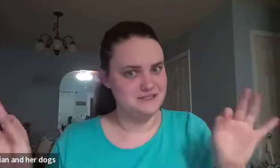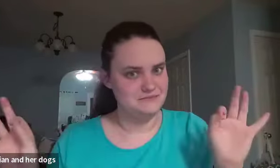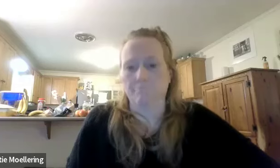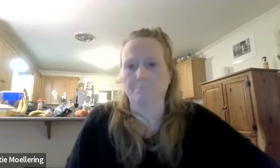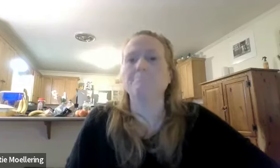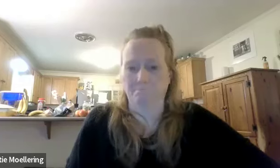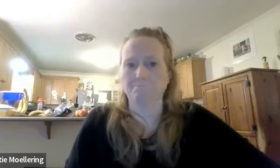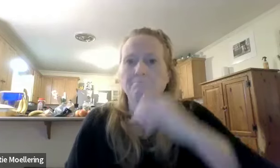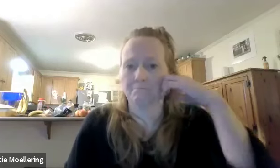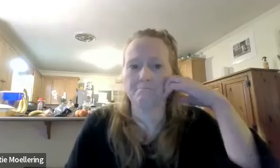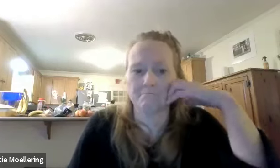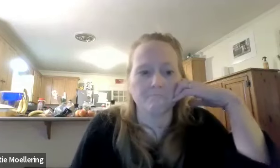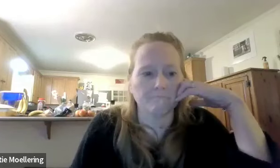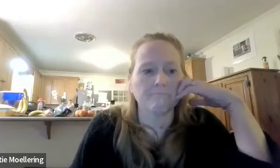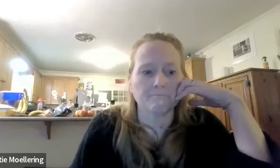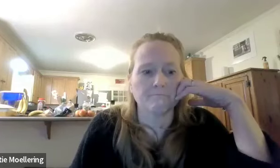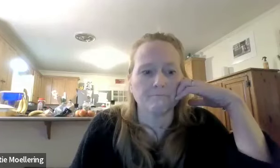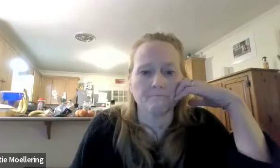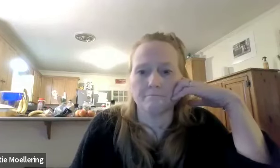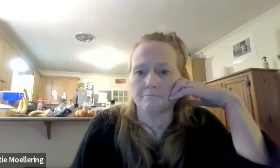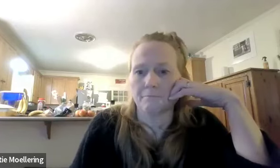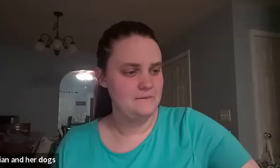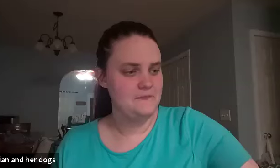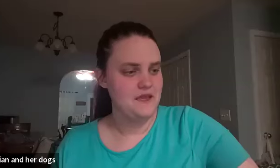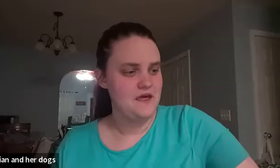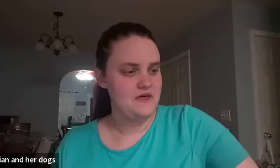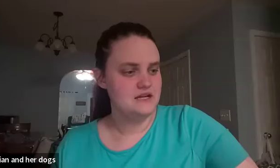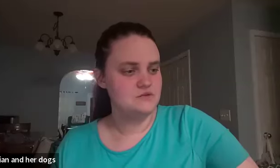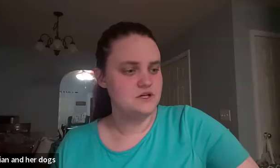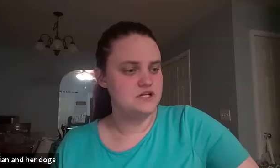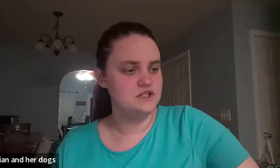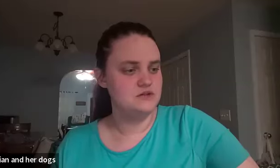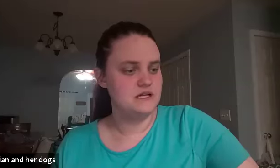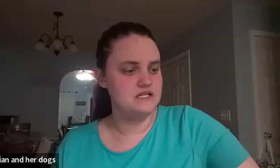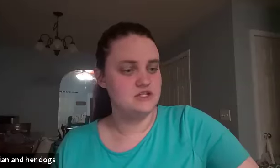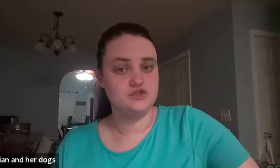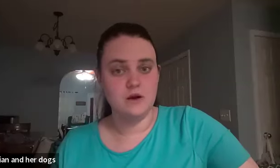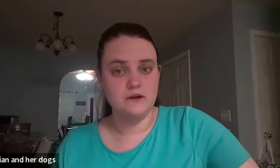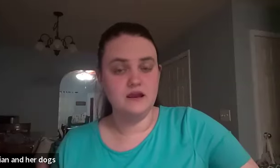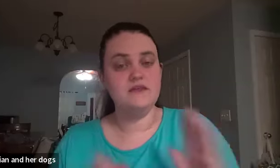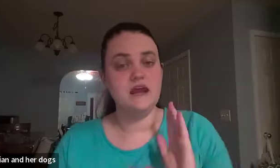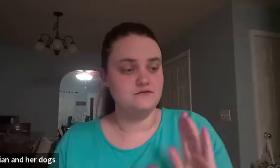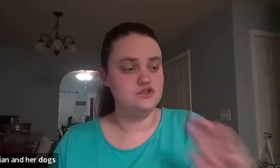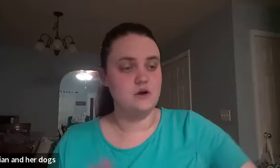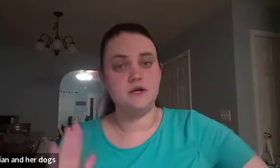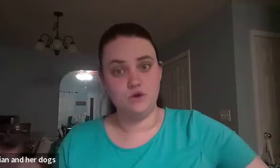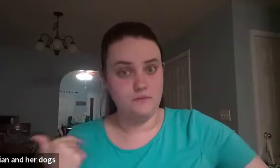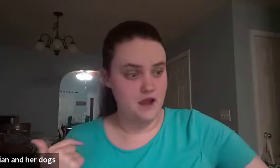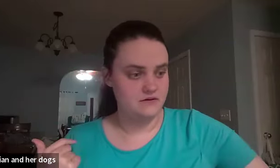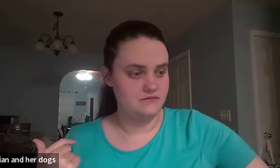sense. Think for a minute. Okay. The next one we're going to do is strawberry. And then after strawberry, we'll go back.